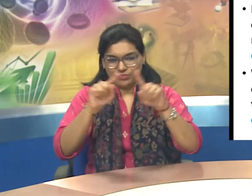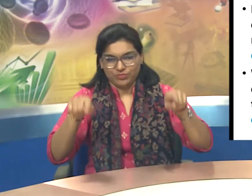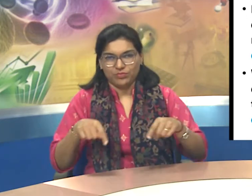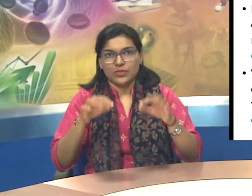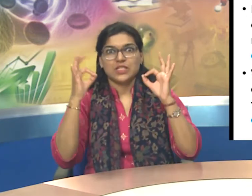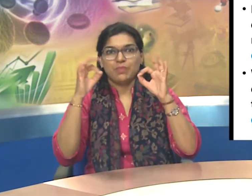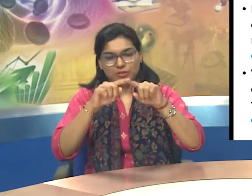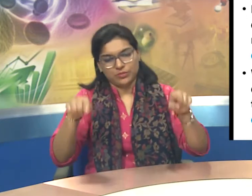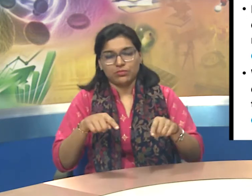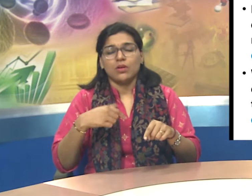individual or